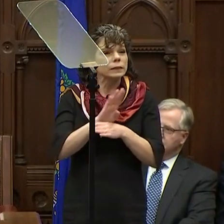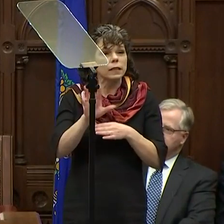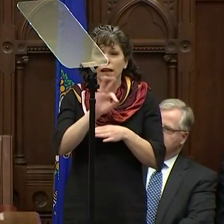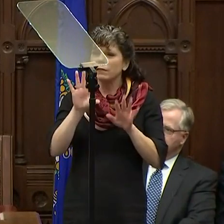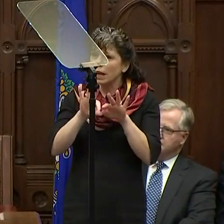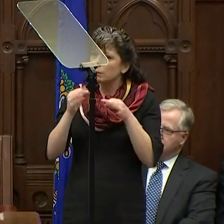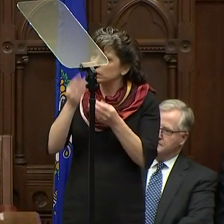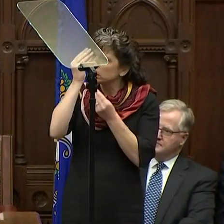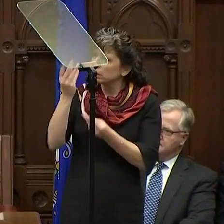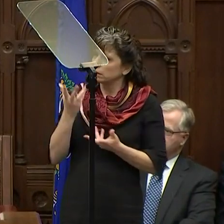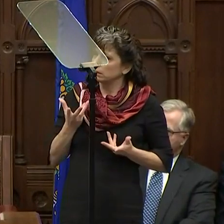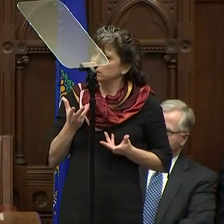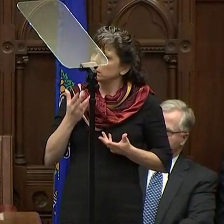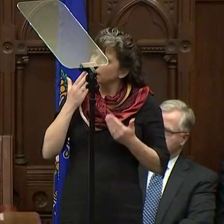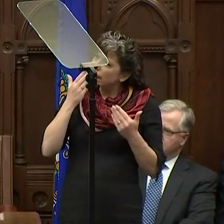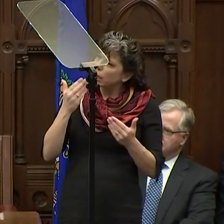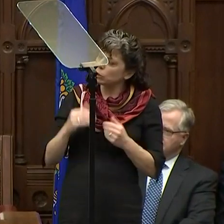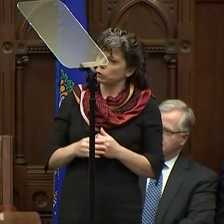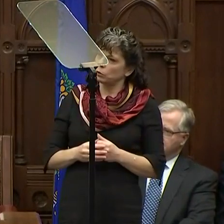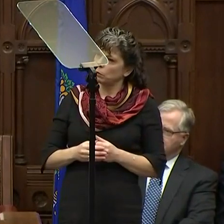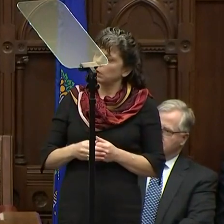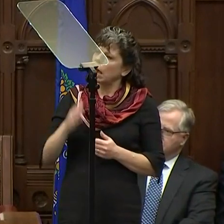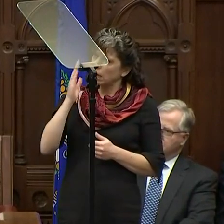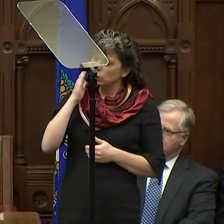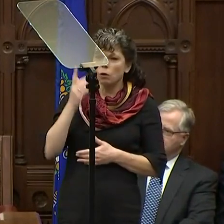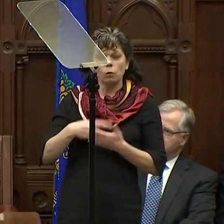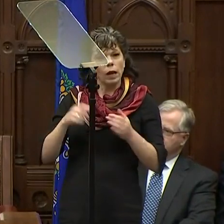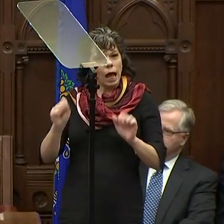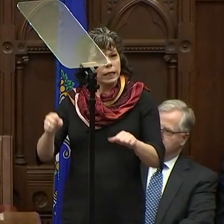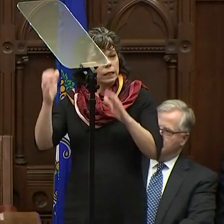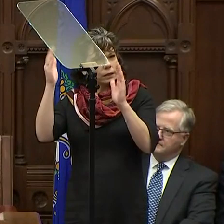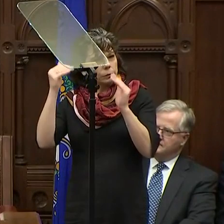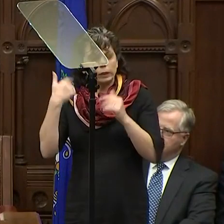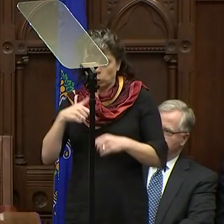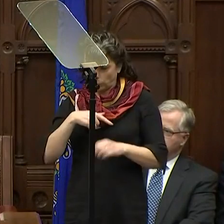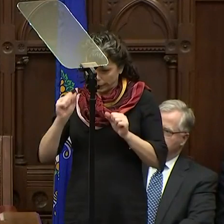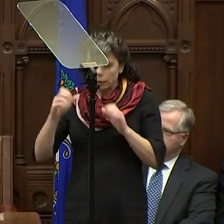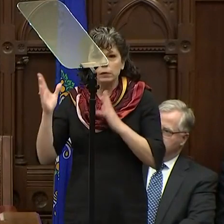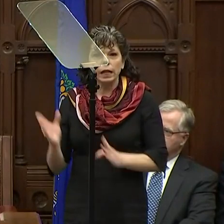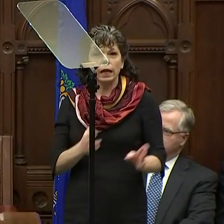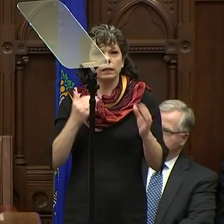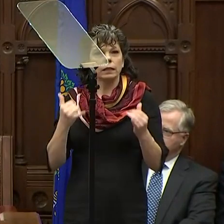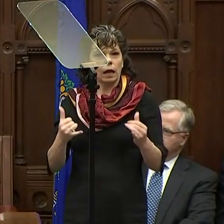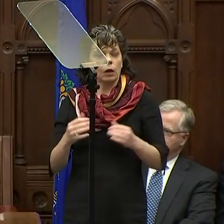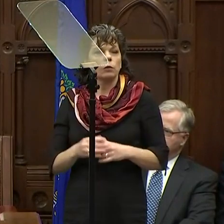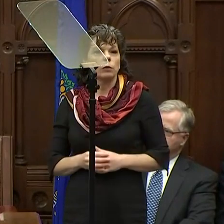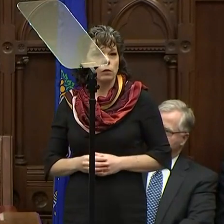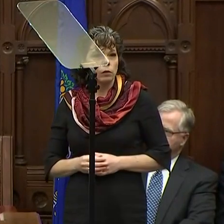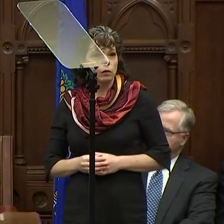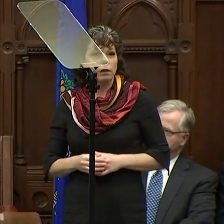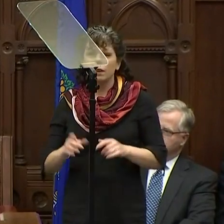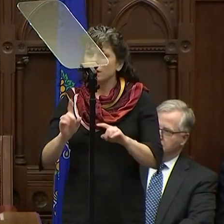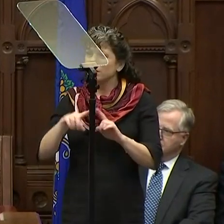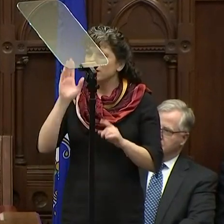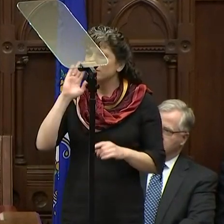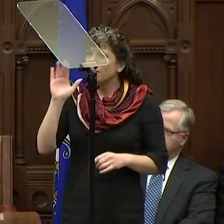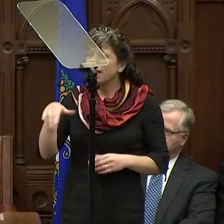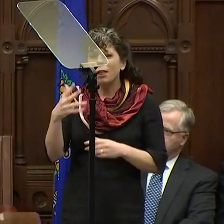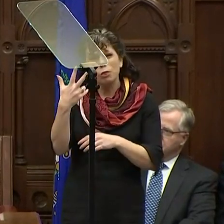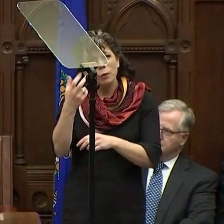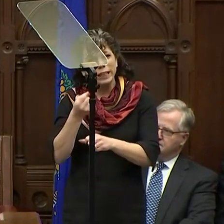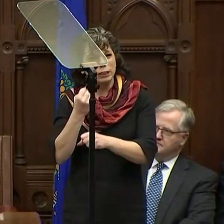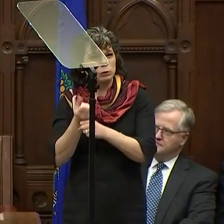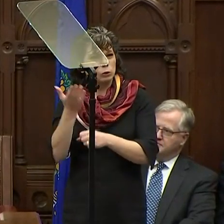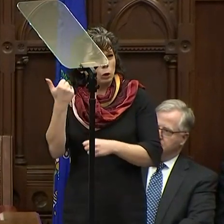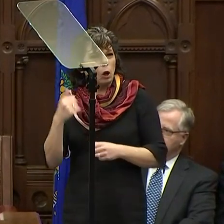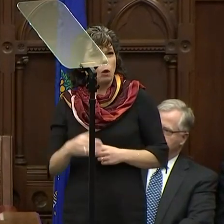saying, thank you, I know what I can expect, and we can plan accordingly. Look, 3 years ago, just 3 years ago,